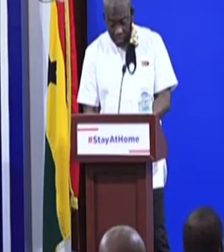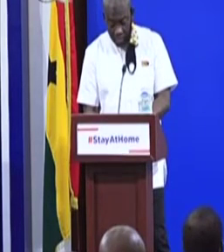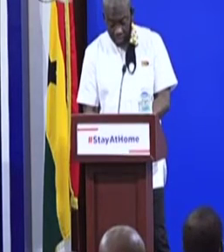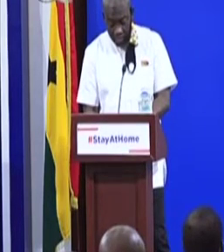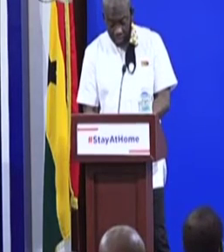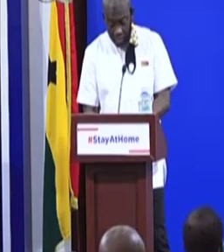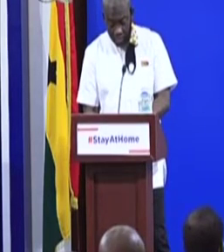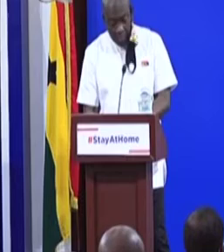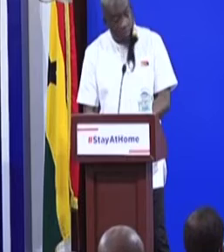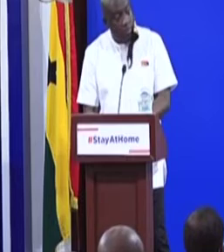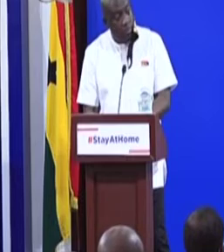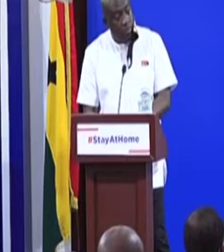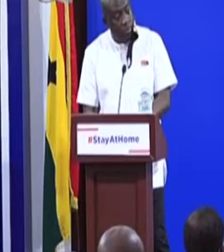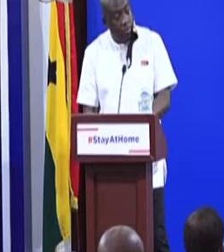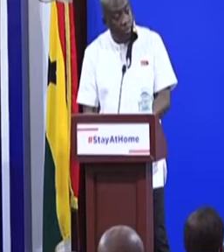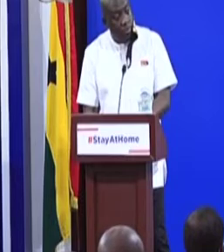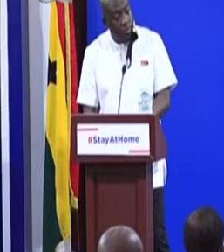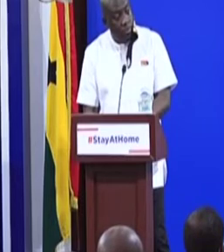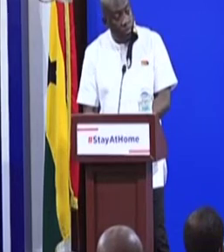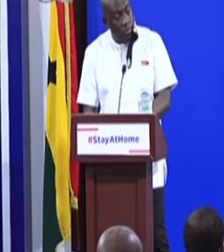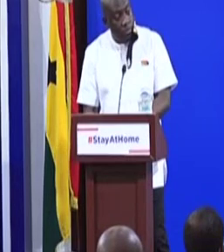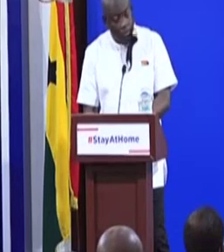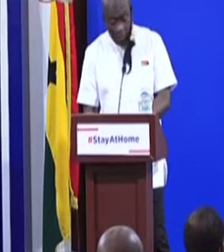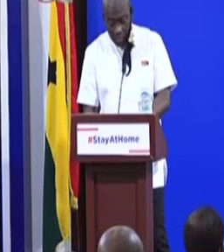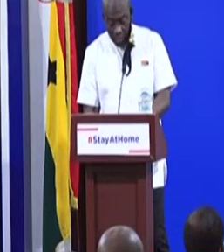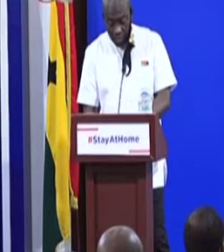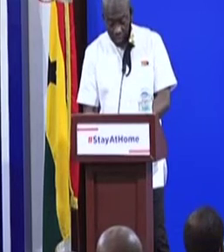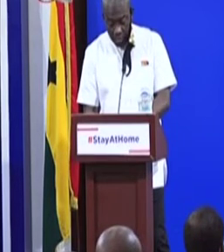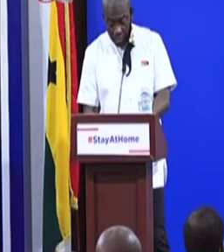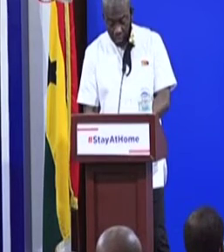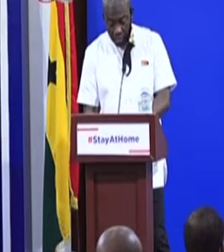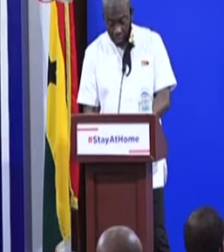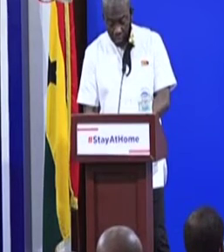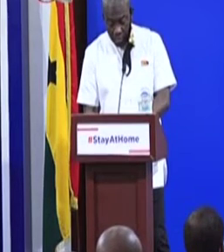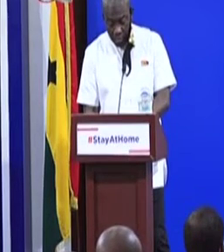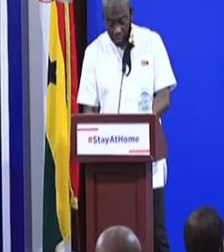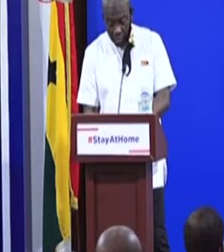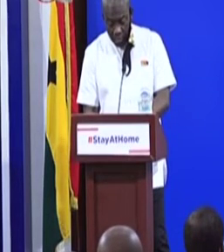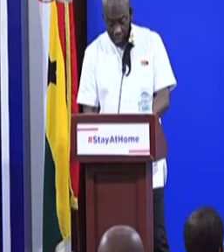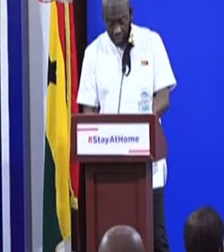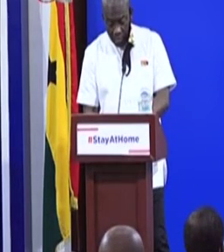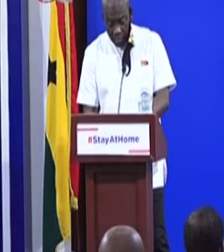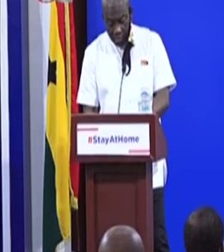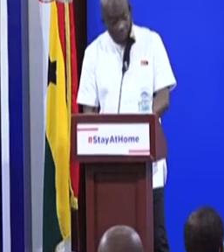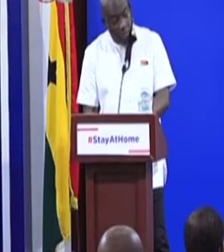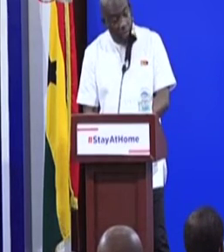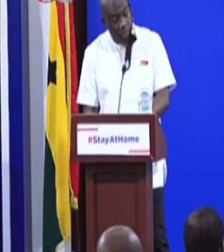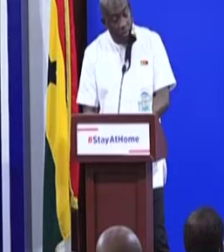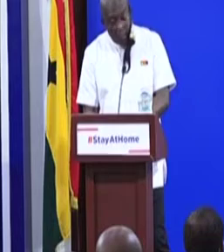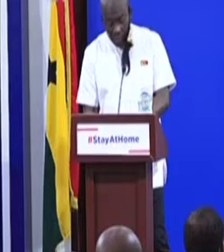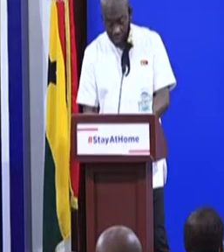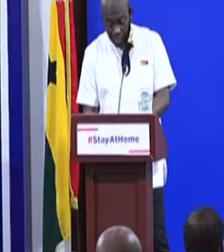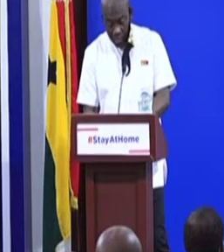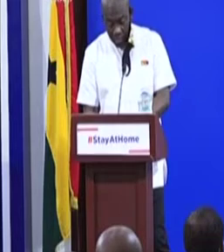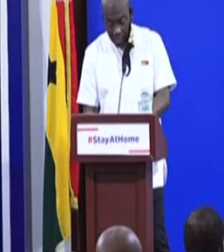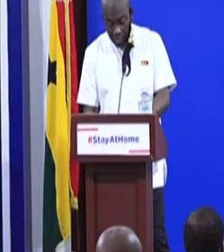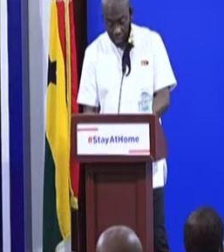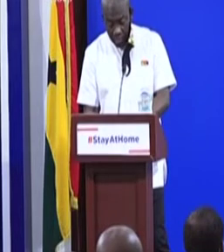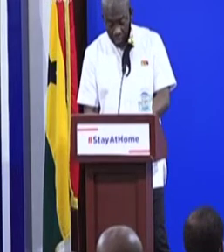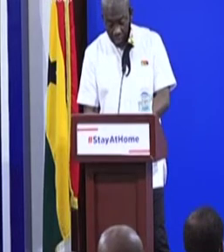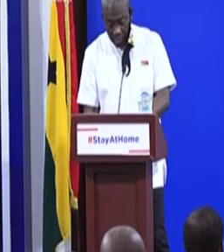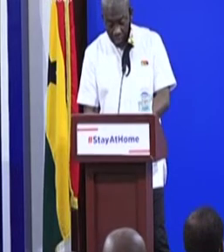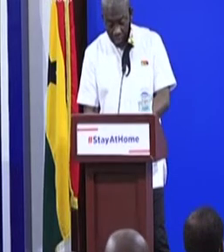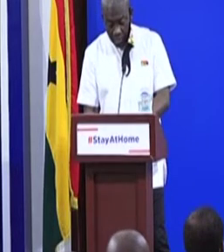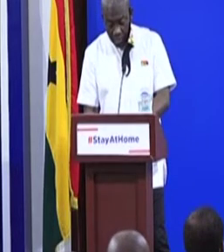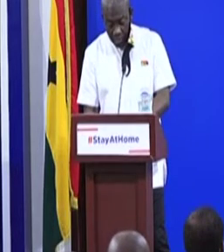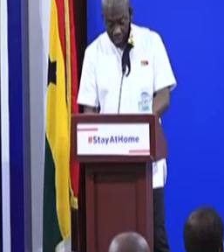get the COVID response team to go for them have failed. We stepped in on Sunday evening.